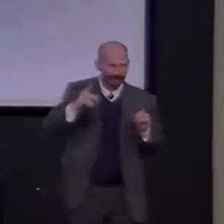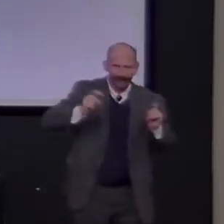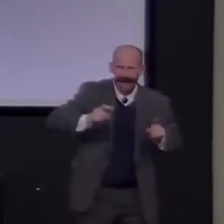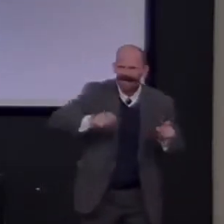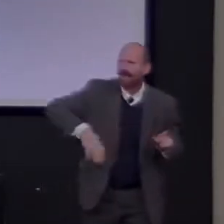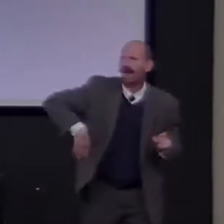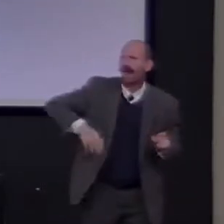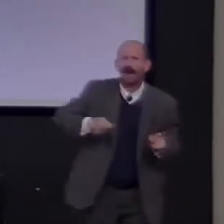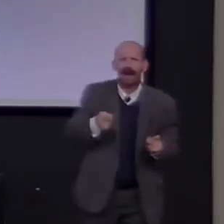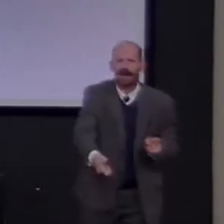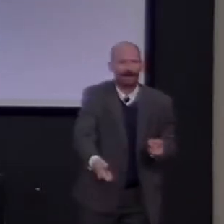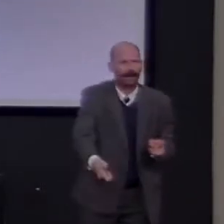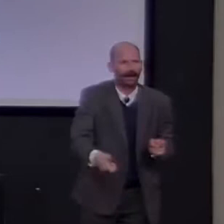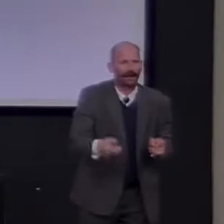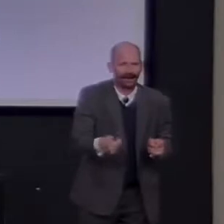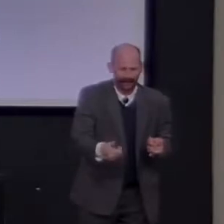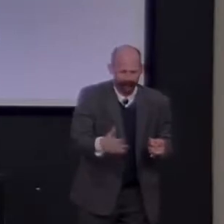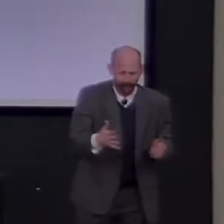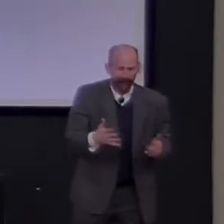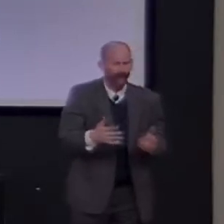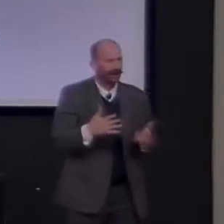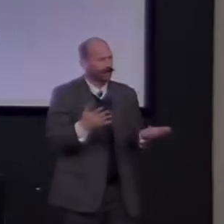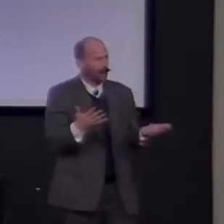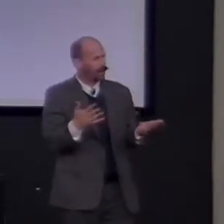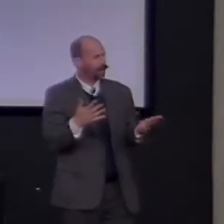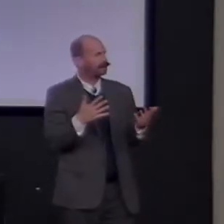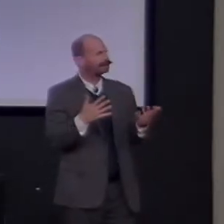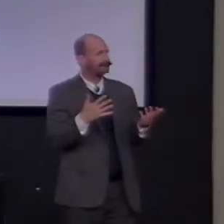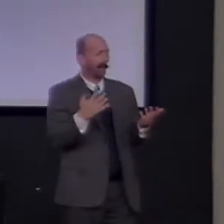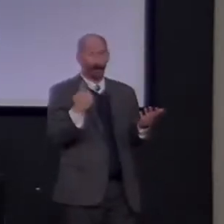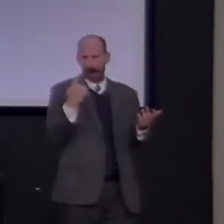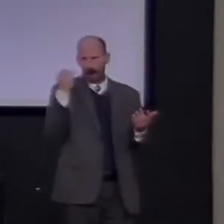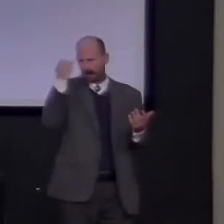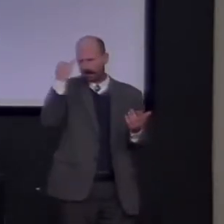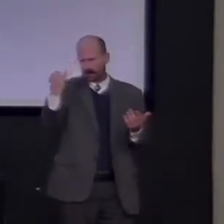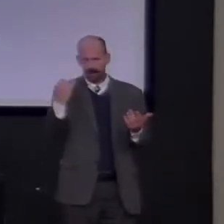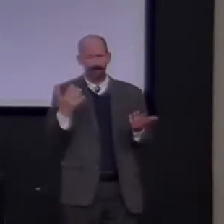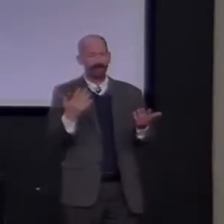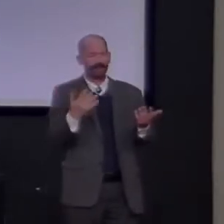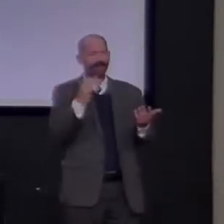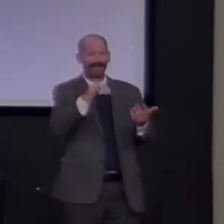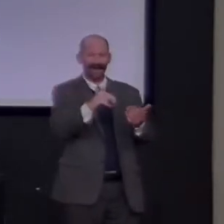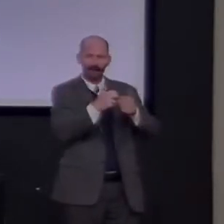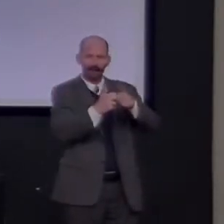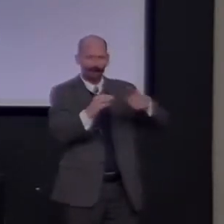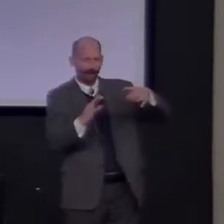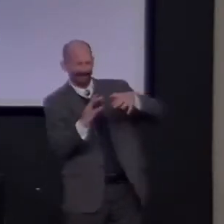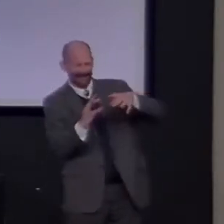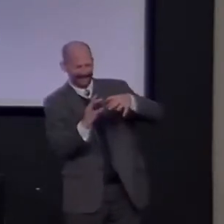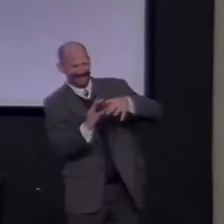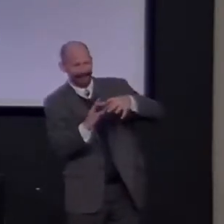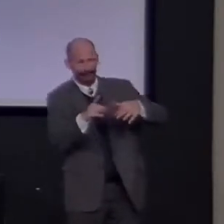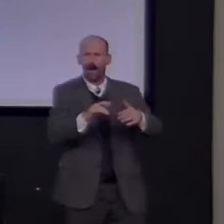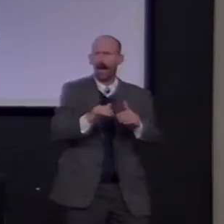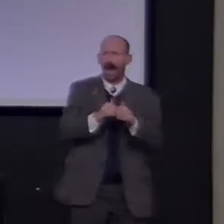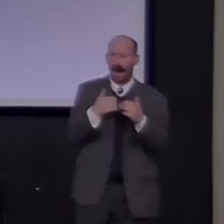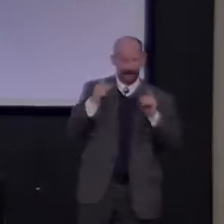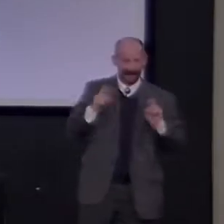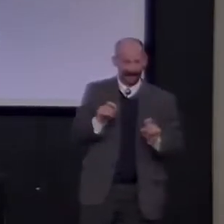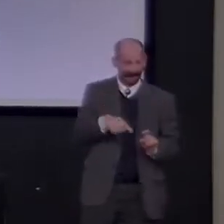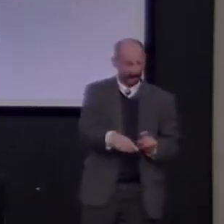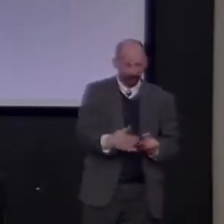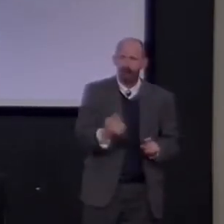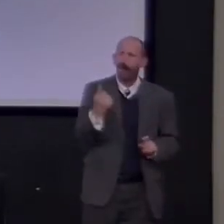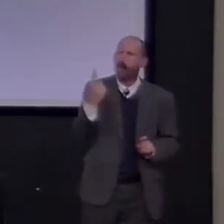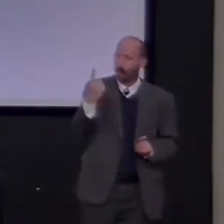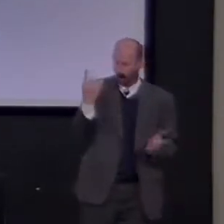The hypothesis for how to solve the symbol grounding problem sets up a number of testable predictions, as I've just said. One